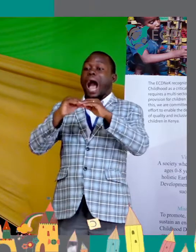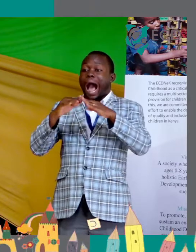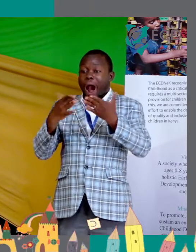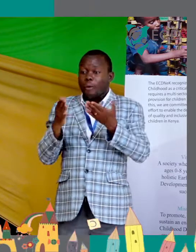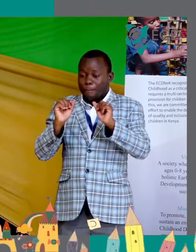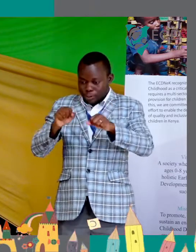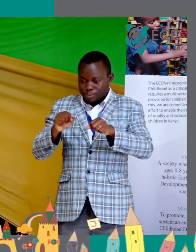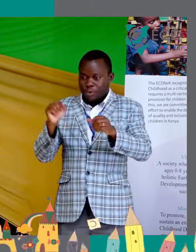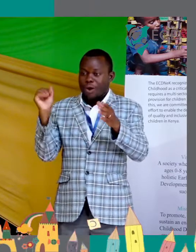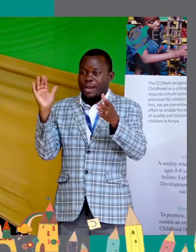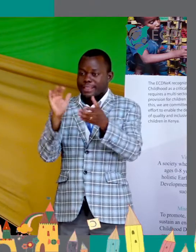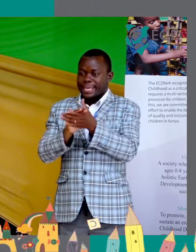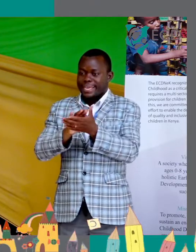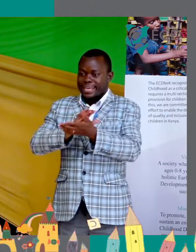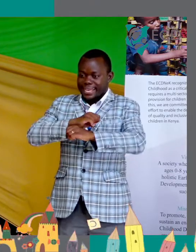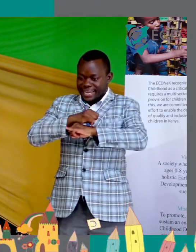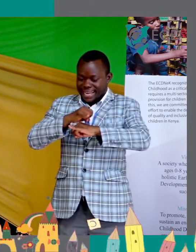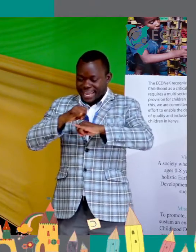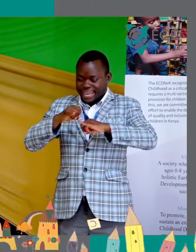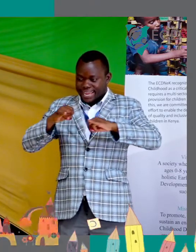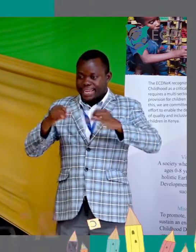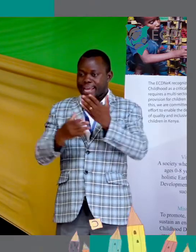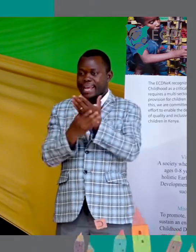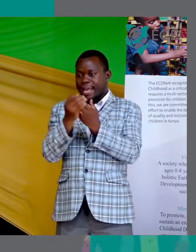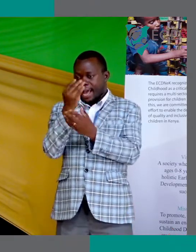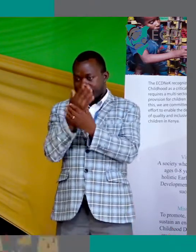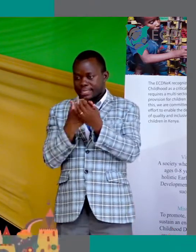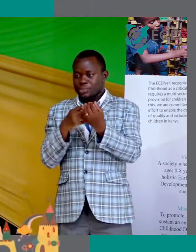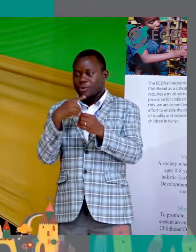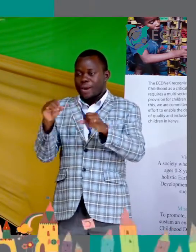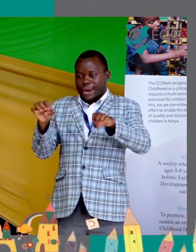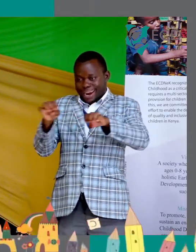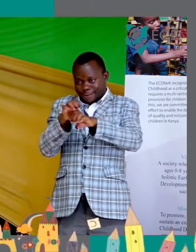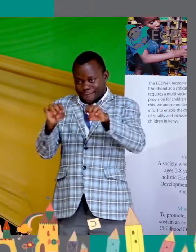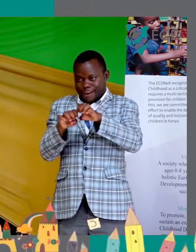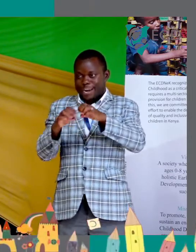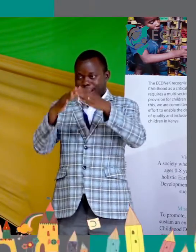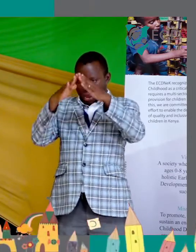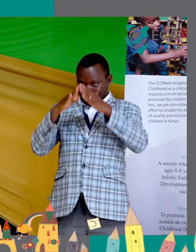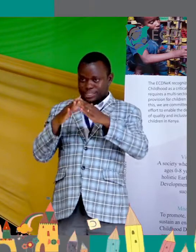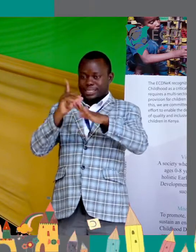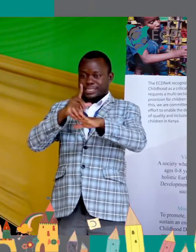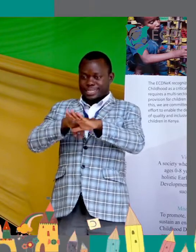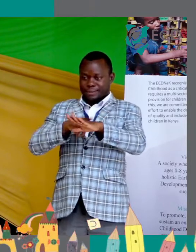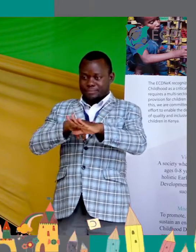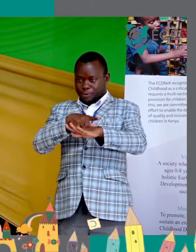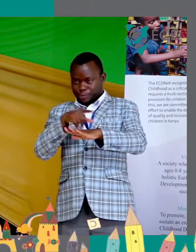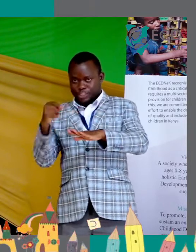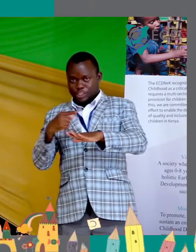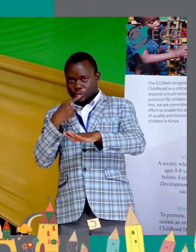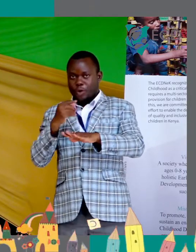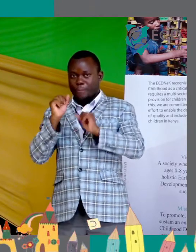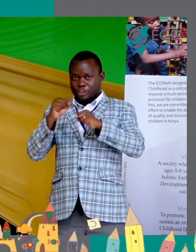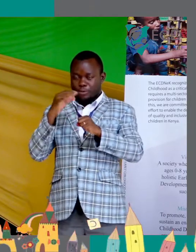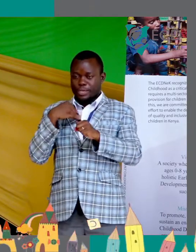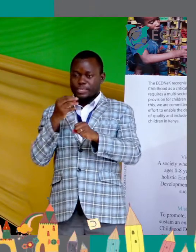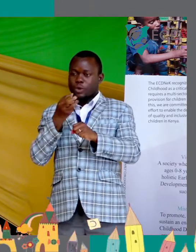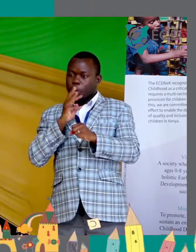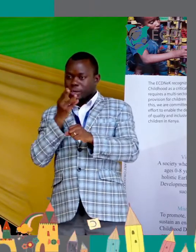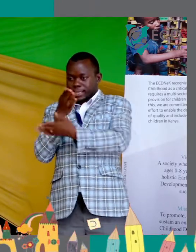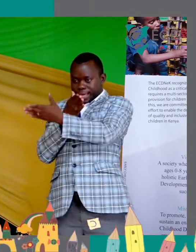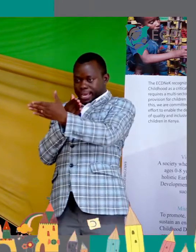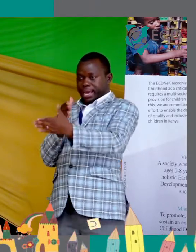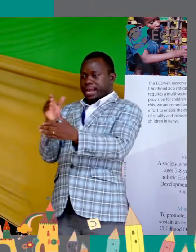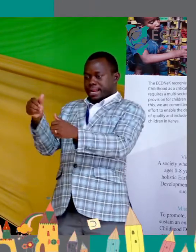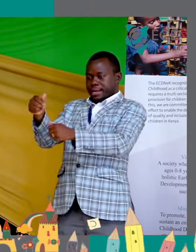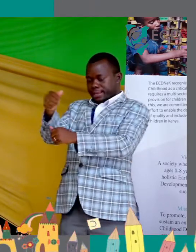washing facilities. And this they did very well. So every household you visit, you would see a tippy-tap somewhere around the gate or in the